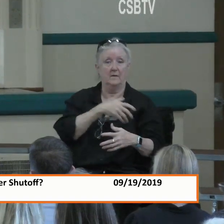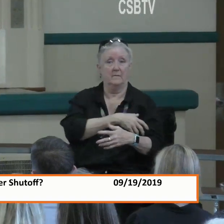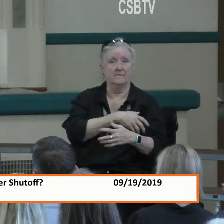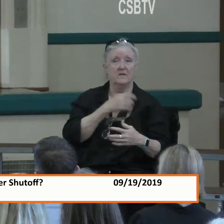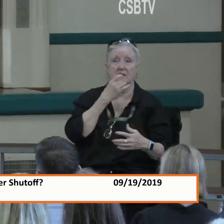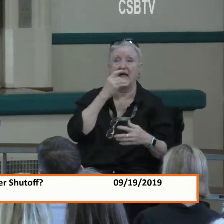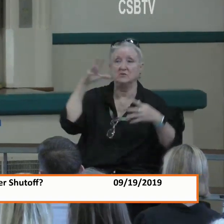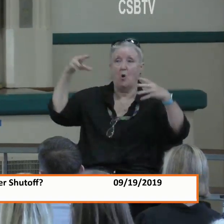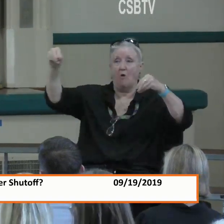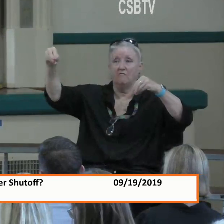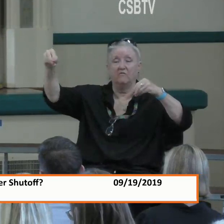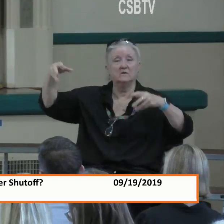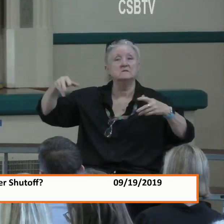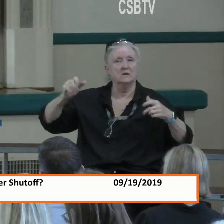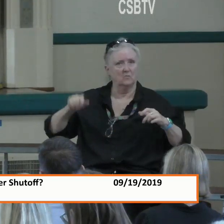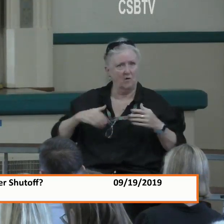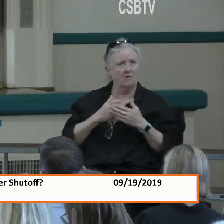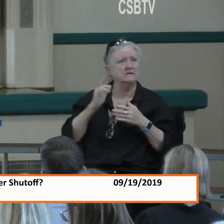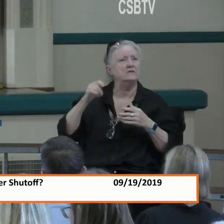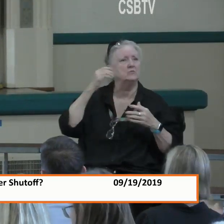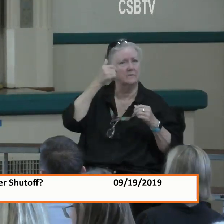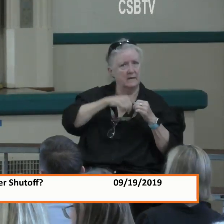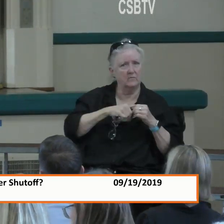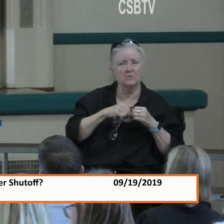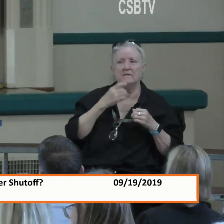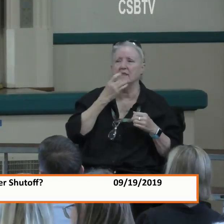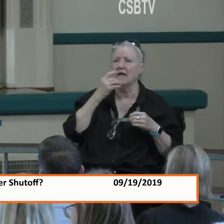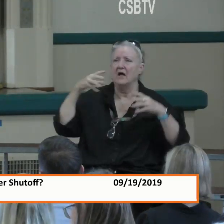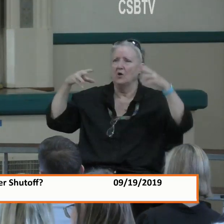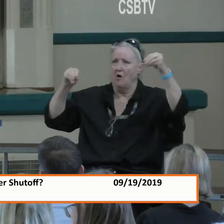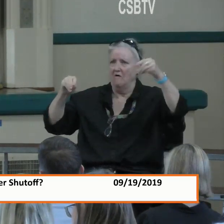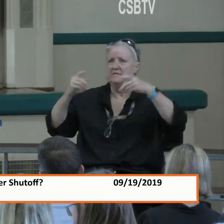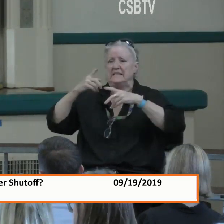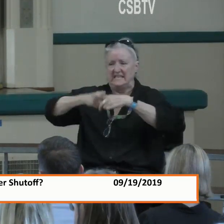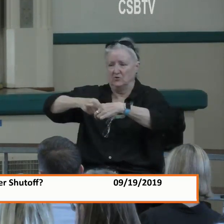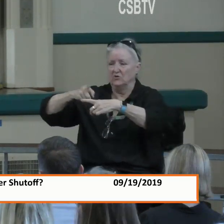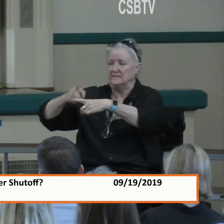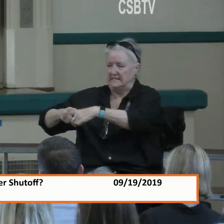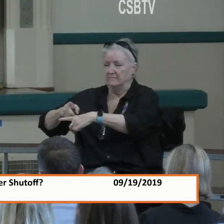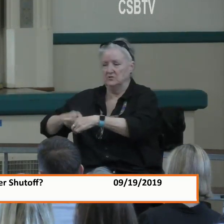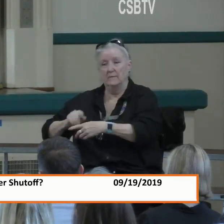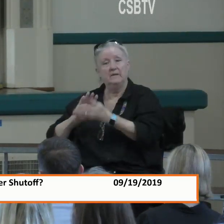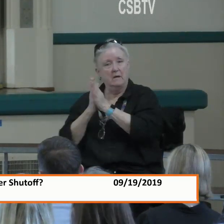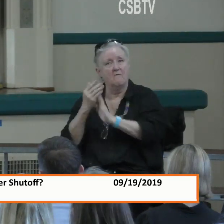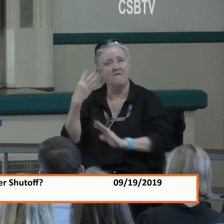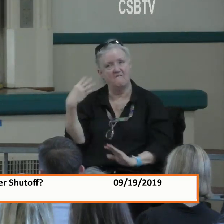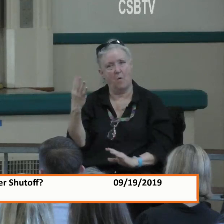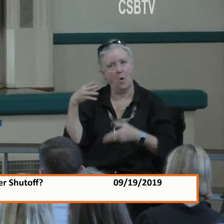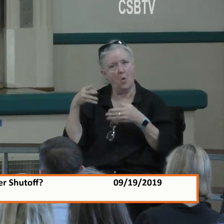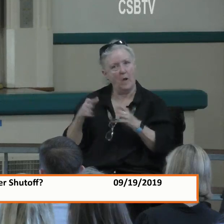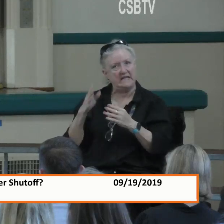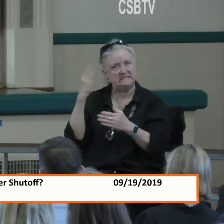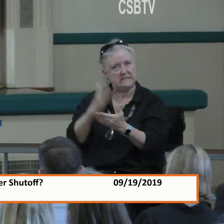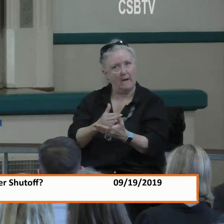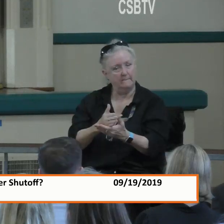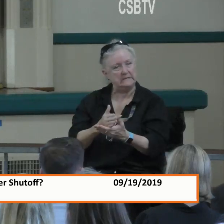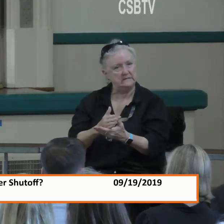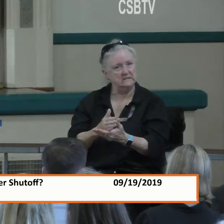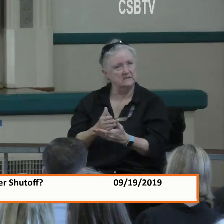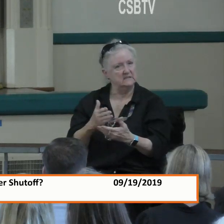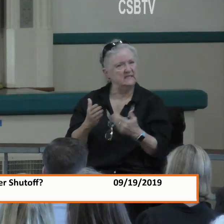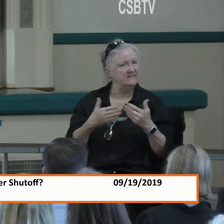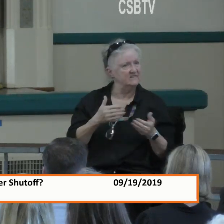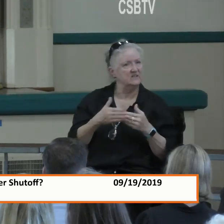the lights were out. And we all need to remember that when the lights go out, those intersections become four-way stops, and even if it's just a